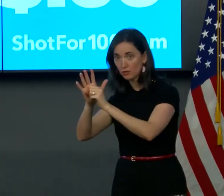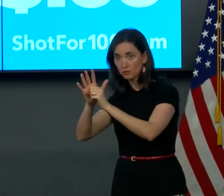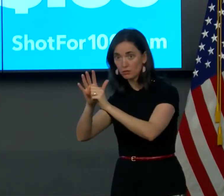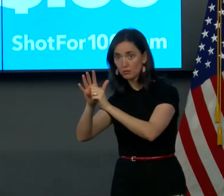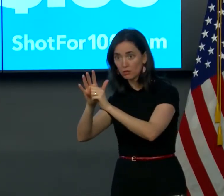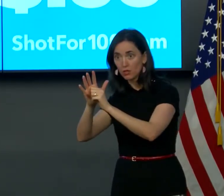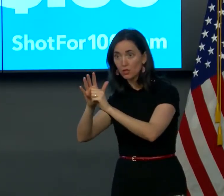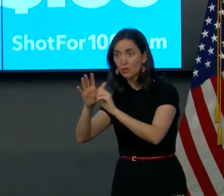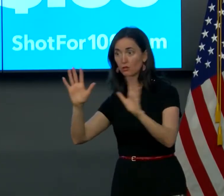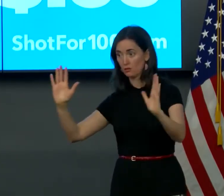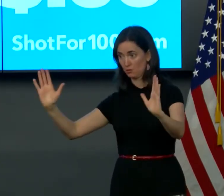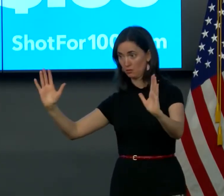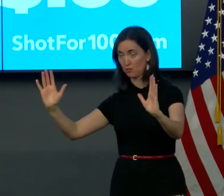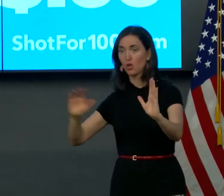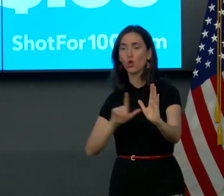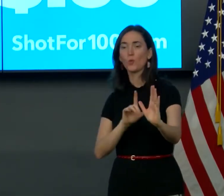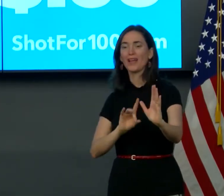children,